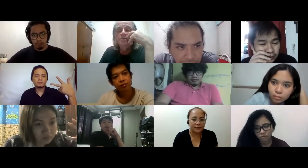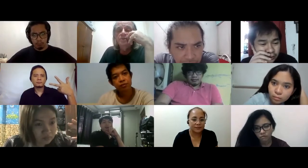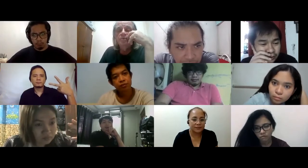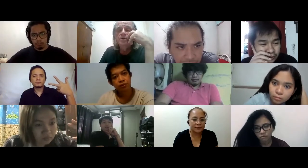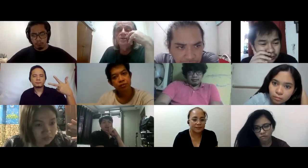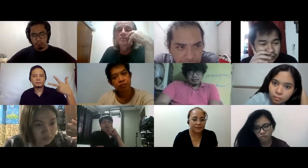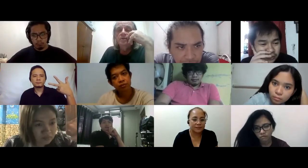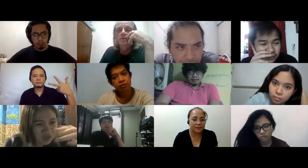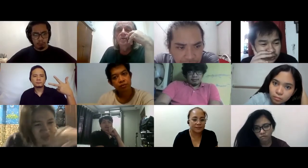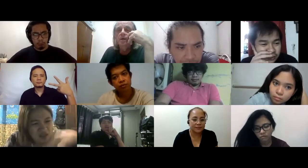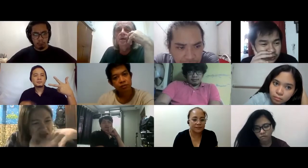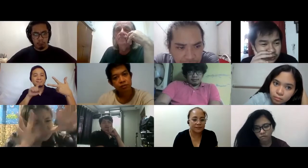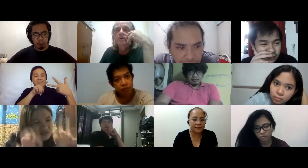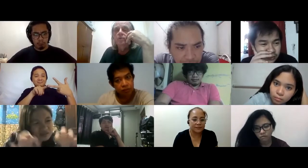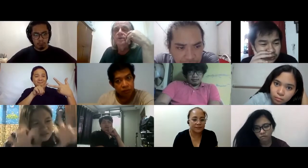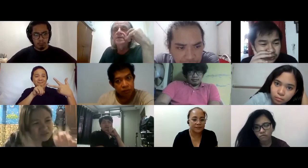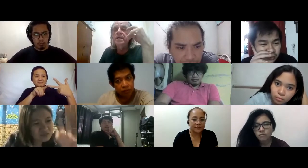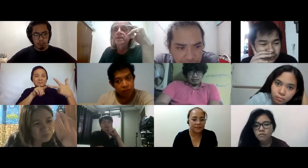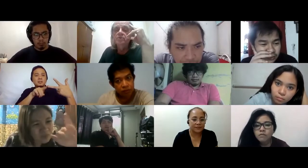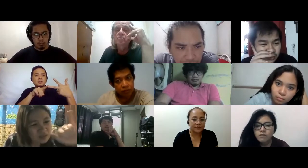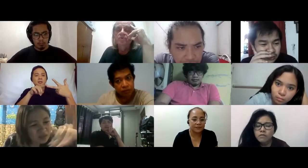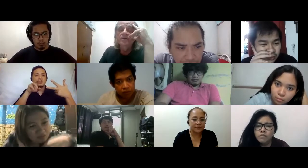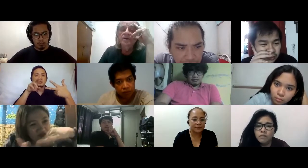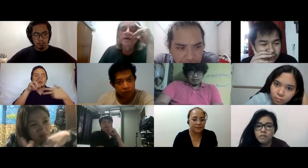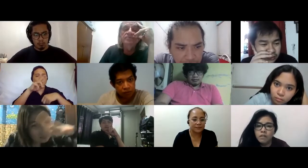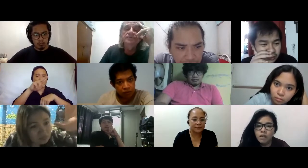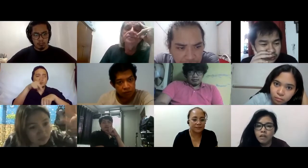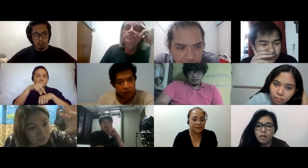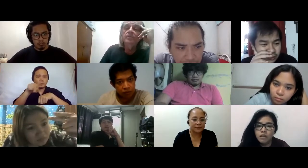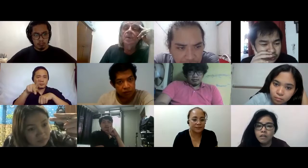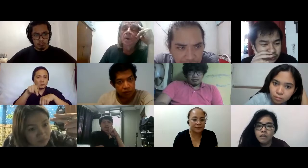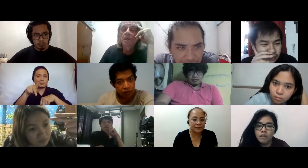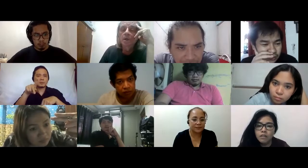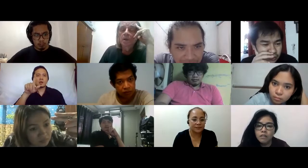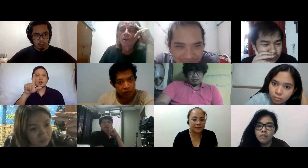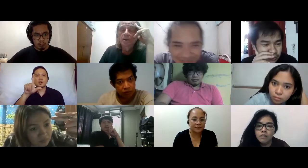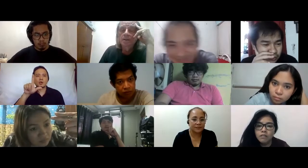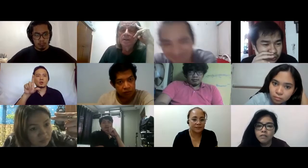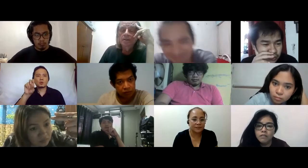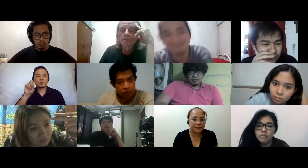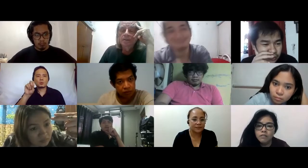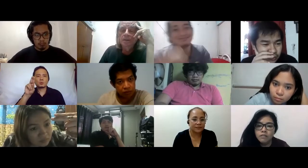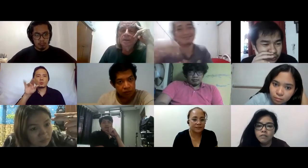He was the principal of the Louisiana School for the Deaf.